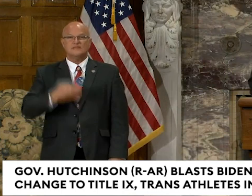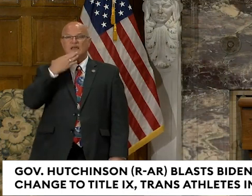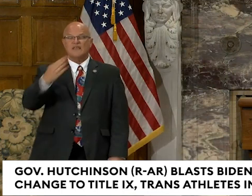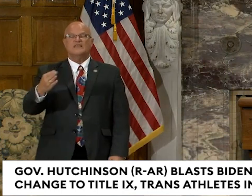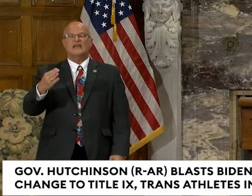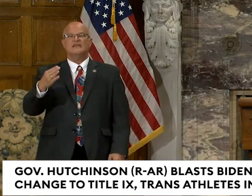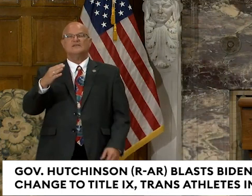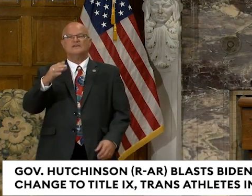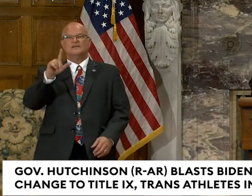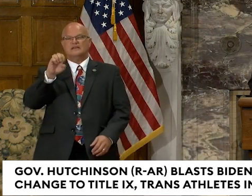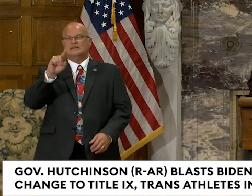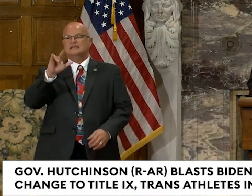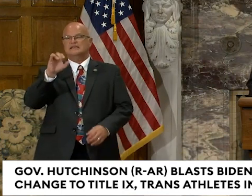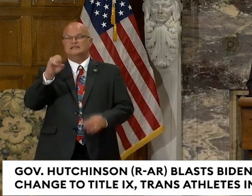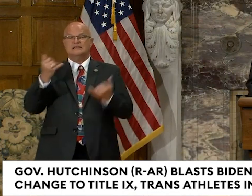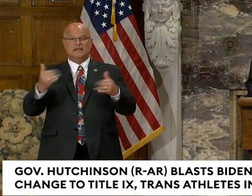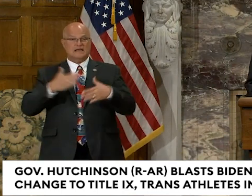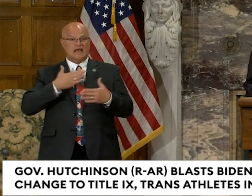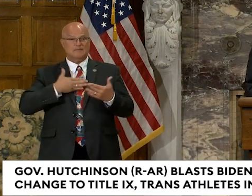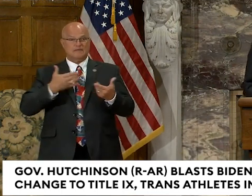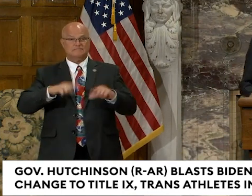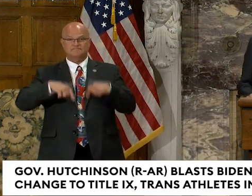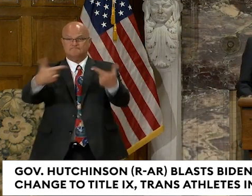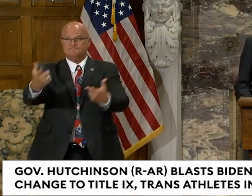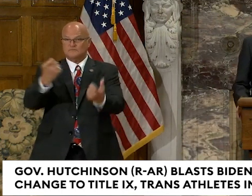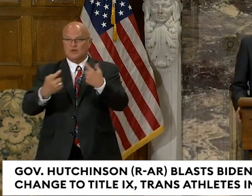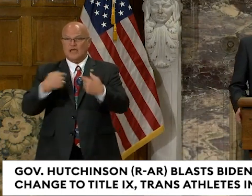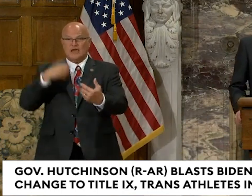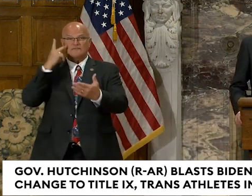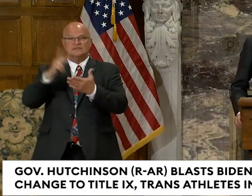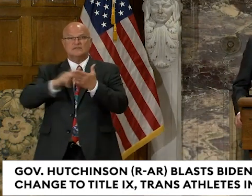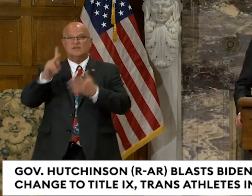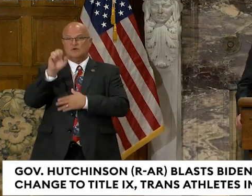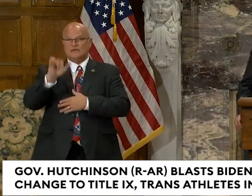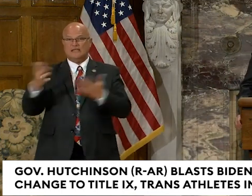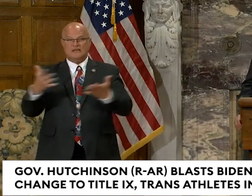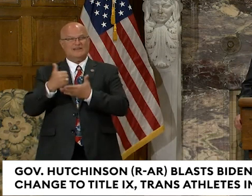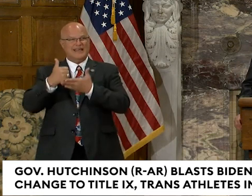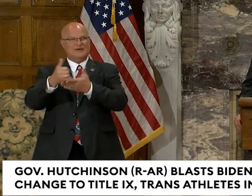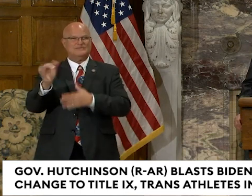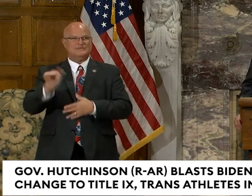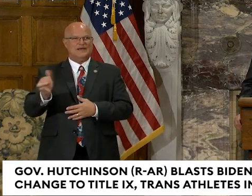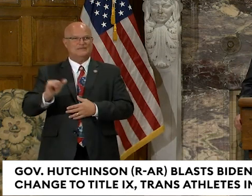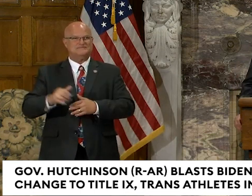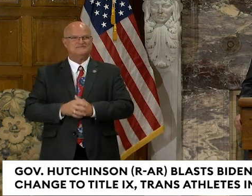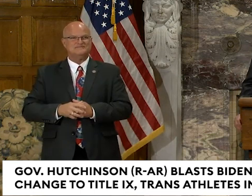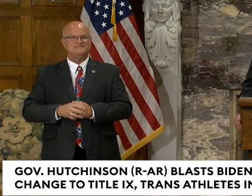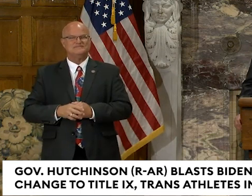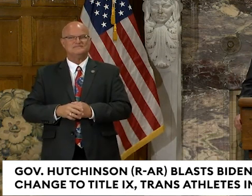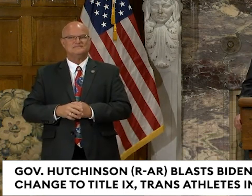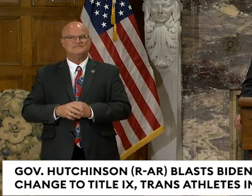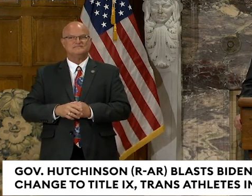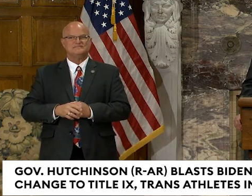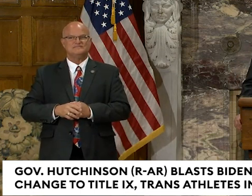Thank you, General Rutledge. And with that, we'd be happy to take any questions. I have Secretary Key here to help out as well.